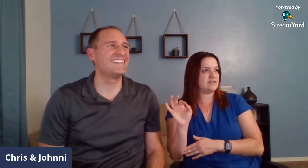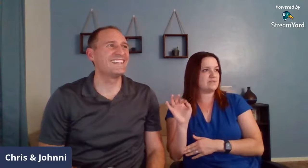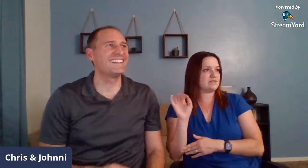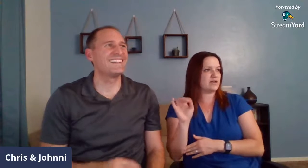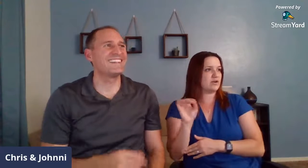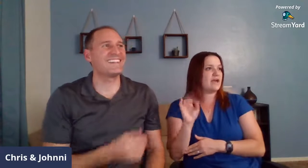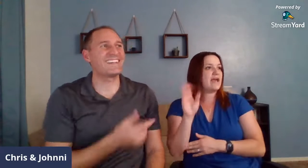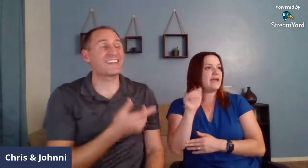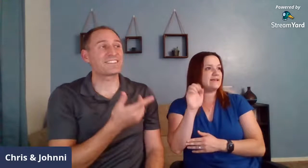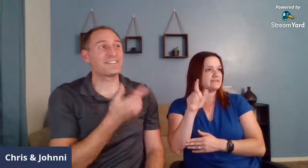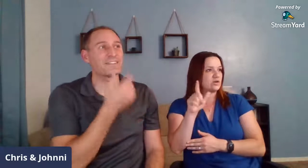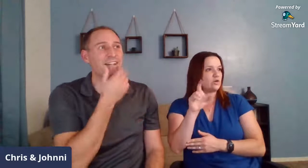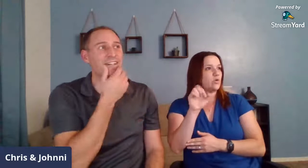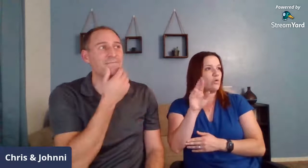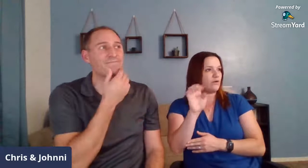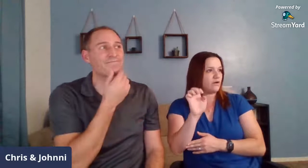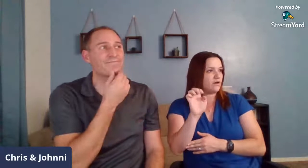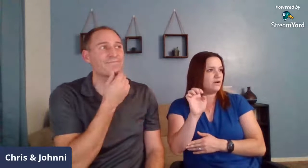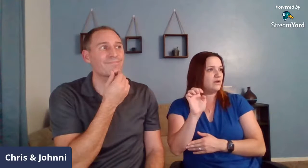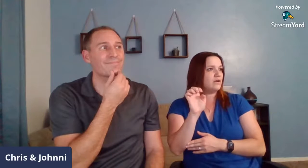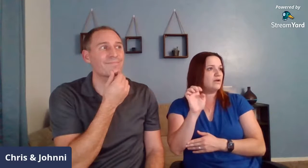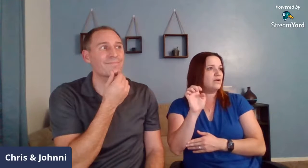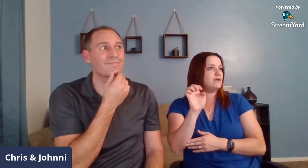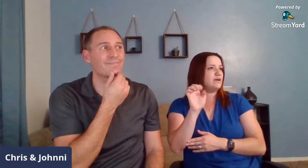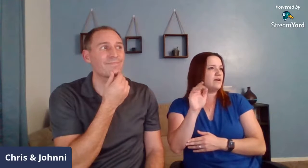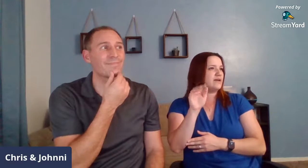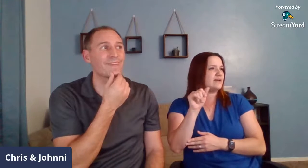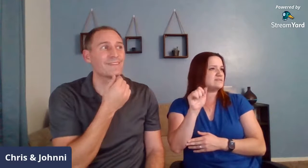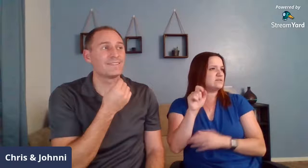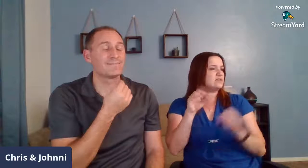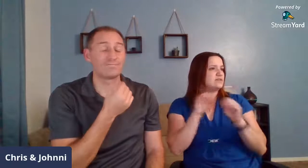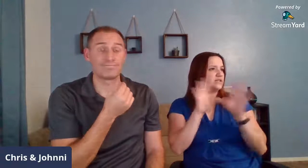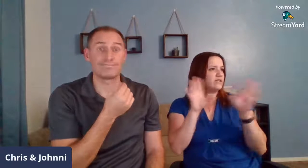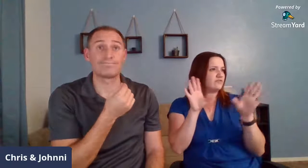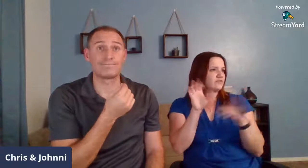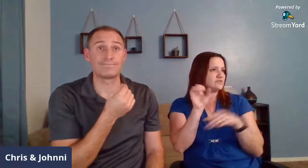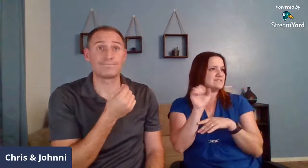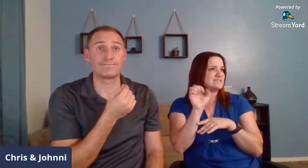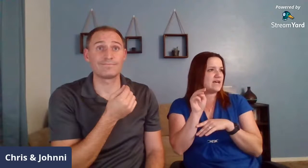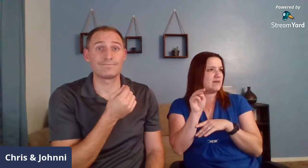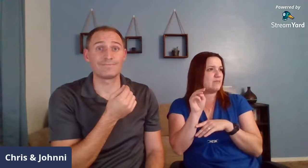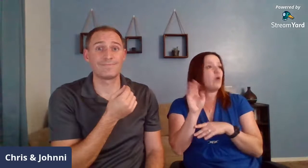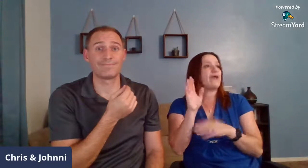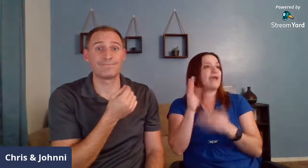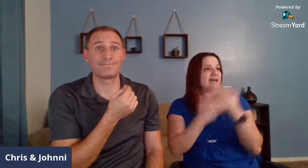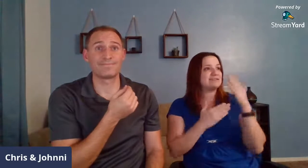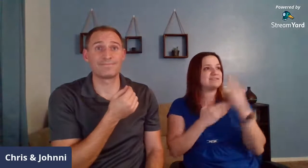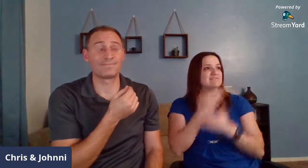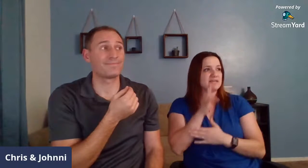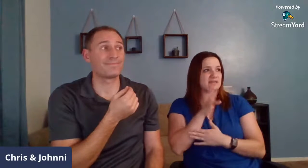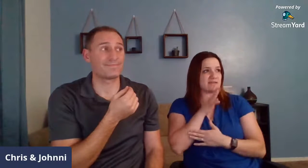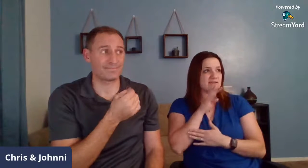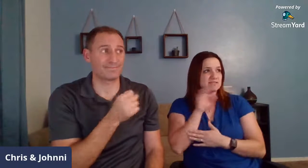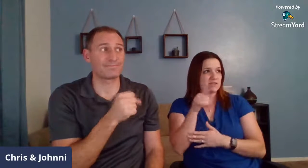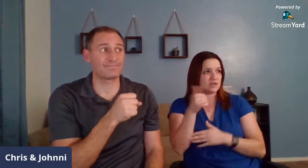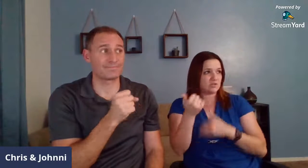concepts. Sorry. Yeah, ASL so core, ASL clear for STEM. Oh, hand speak is another